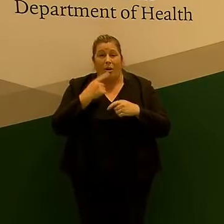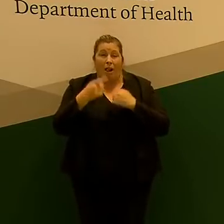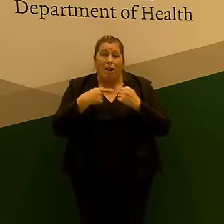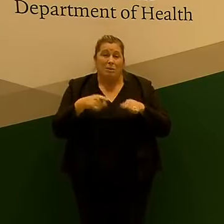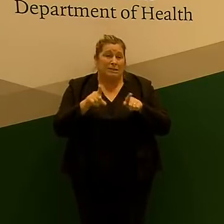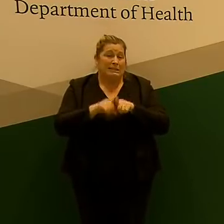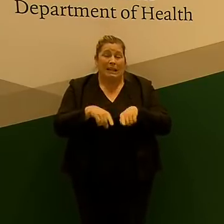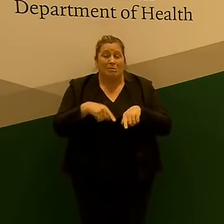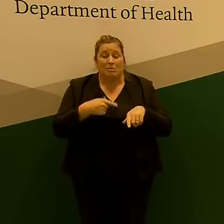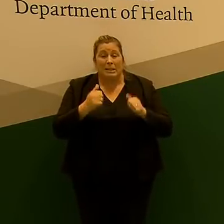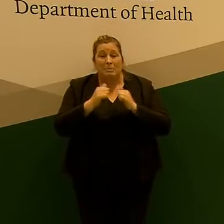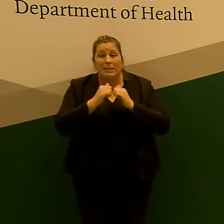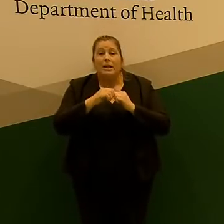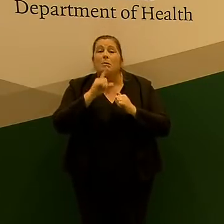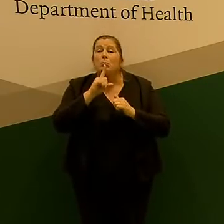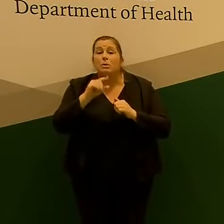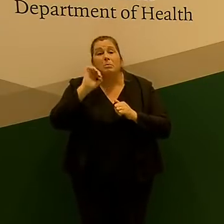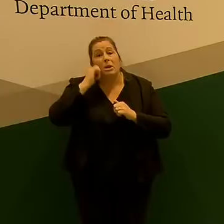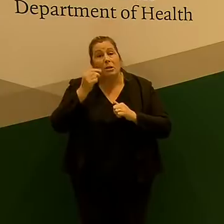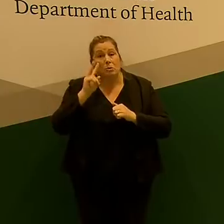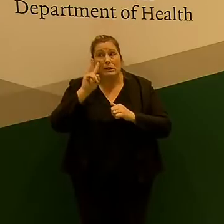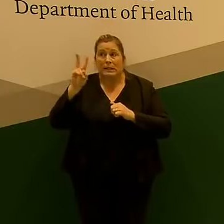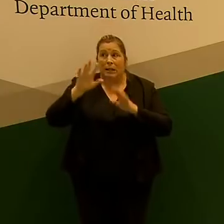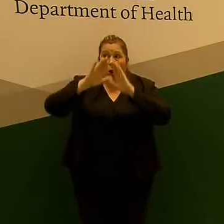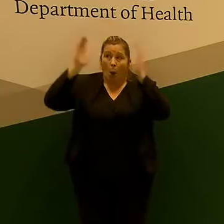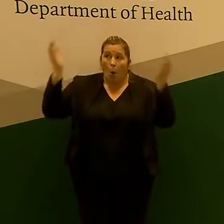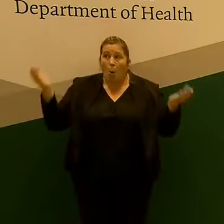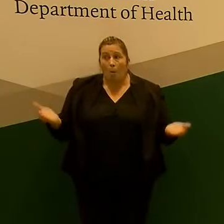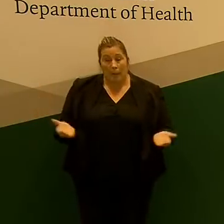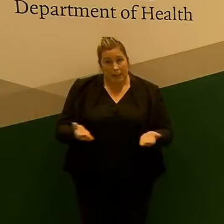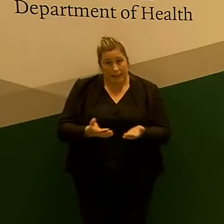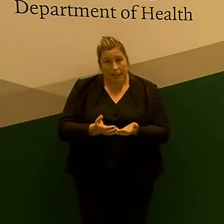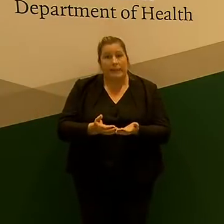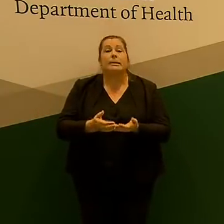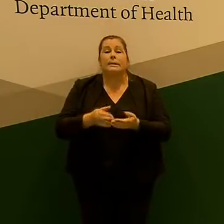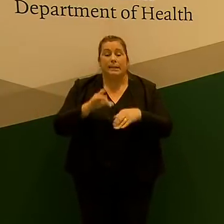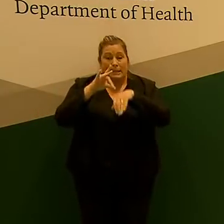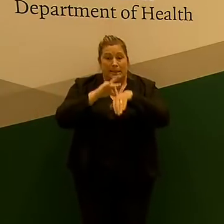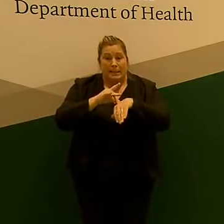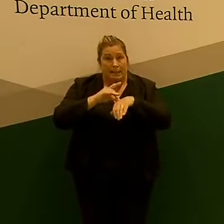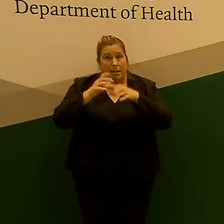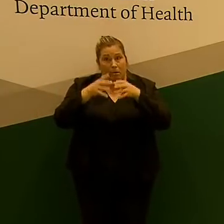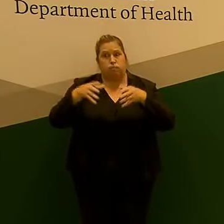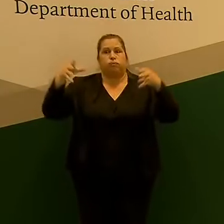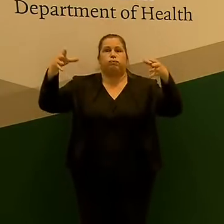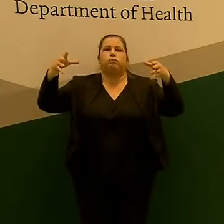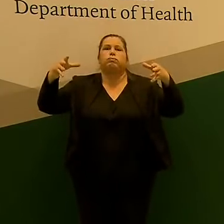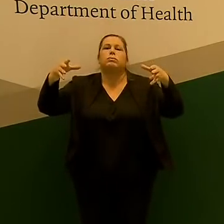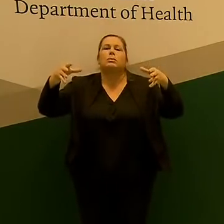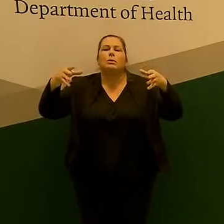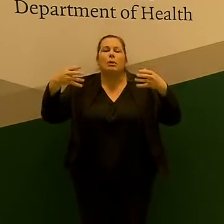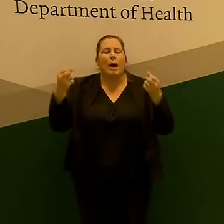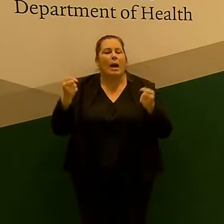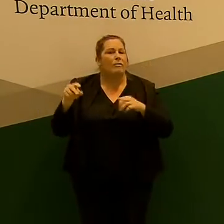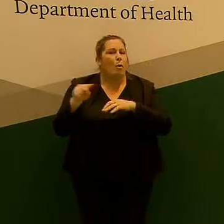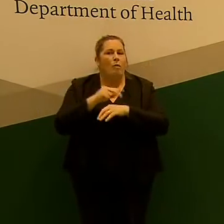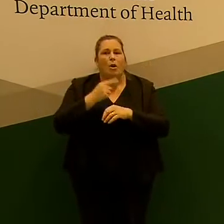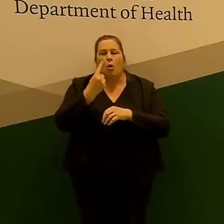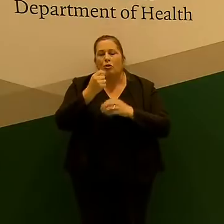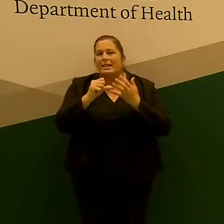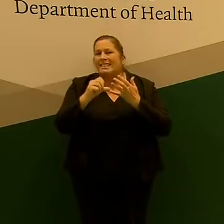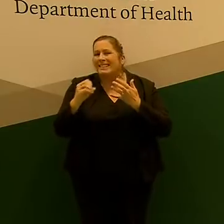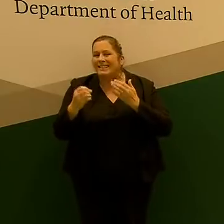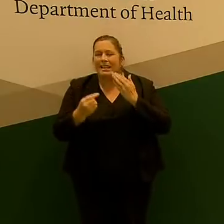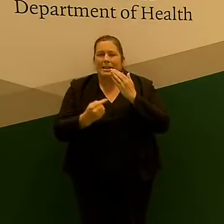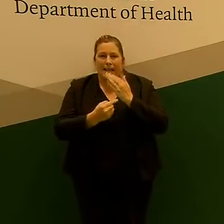course, given that we've seen globally that the disease is accelerating and we've had over 160,000